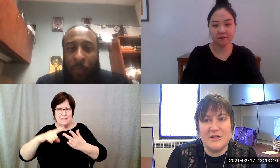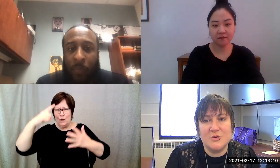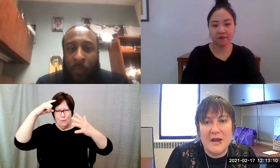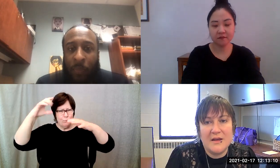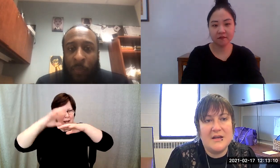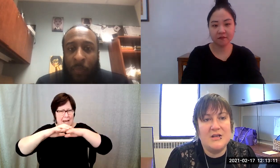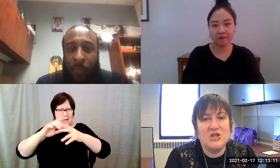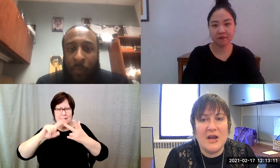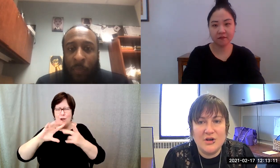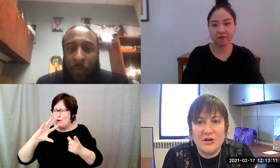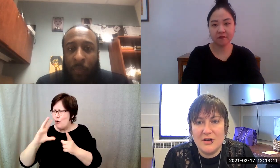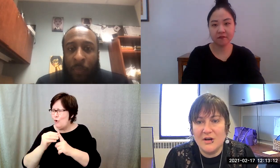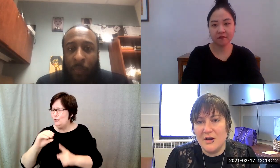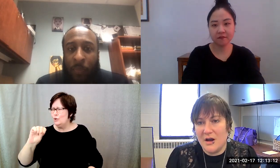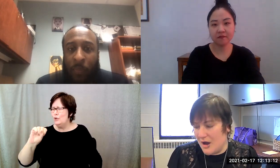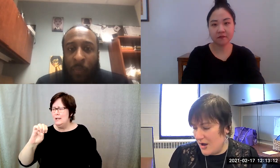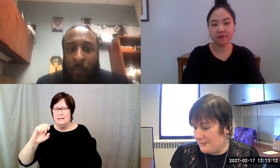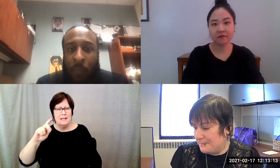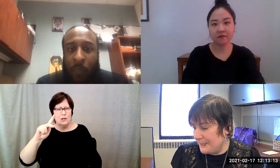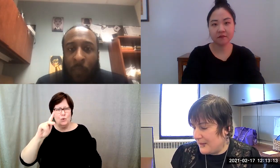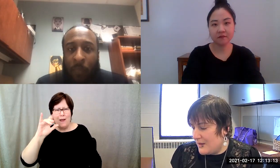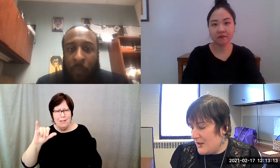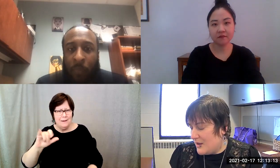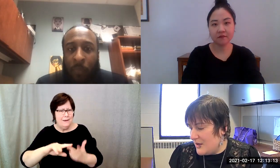culture, sexuality, gender.